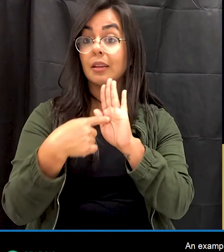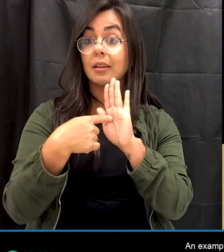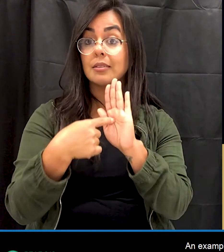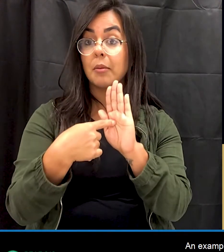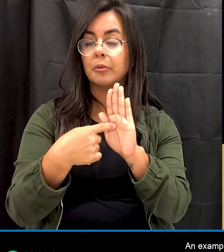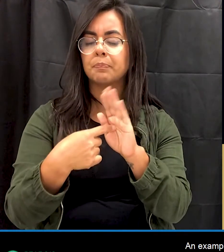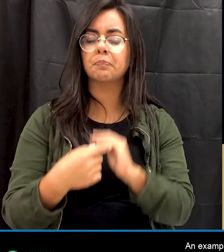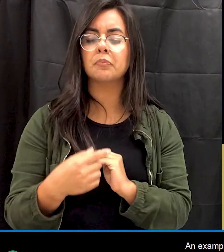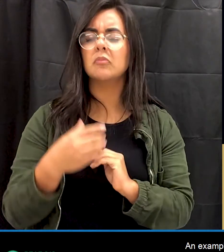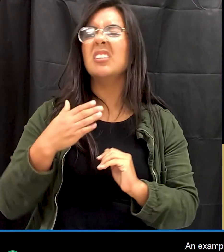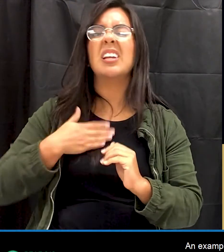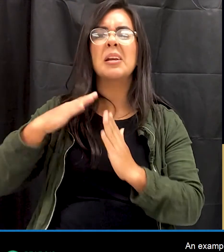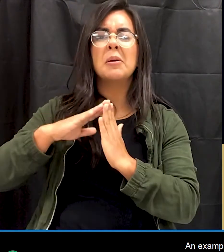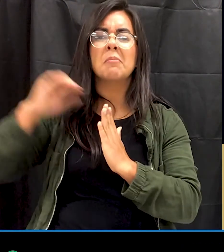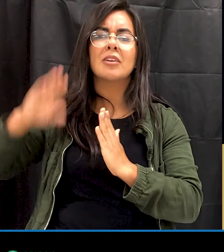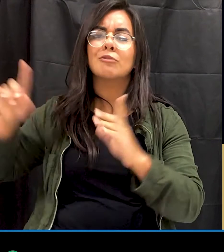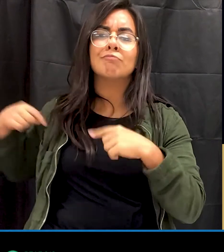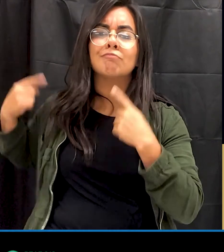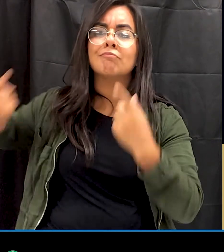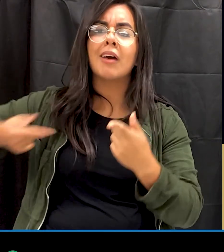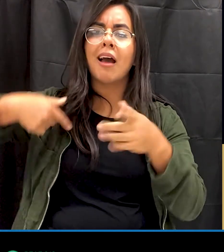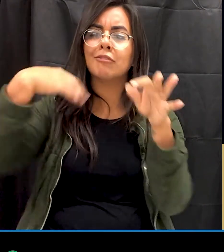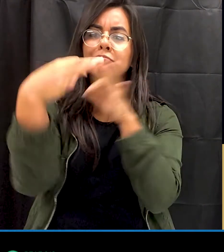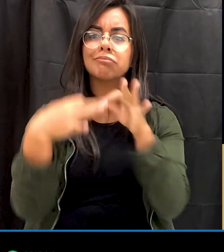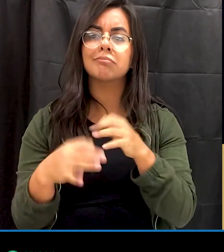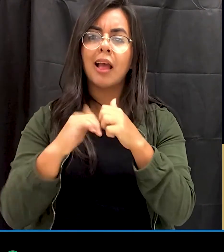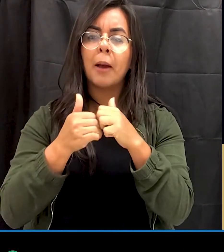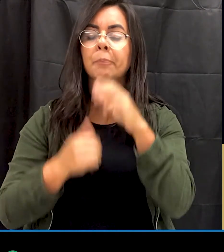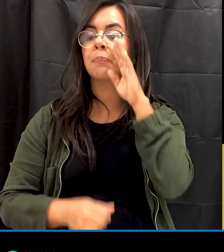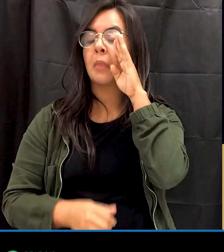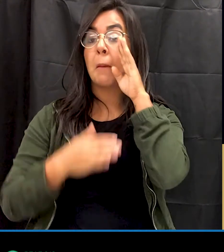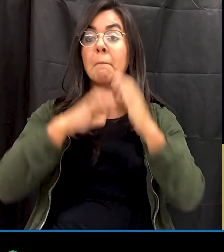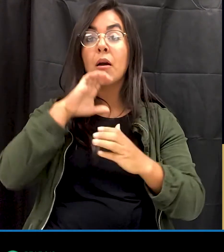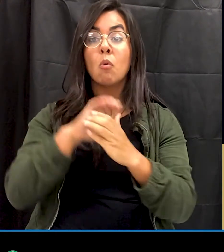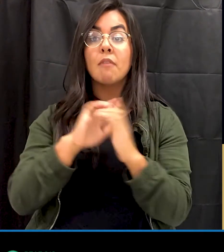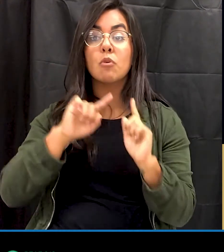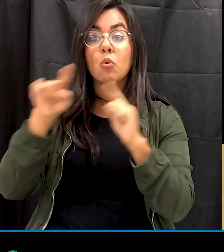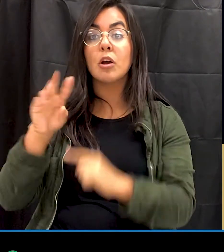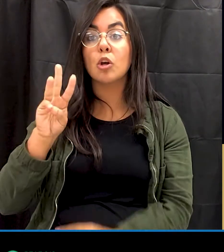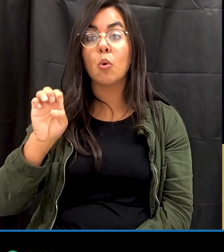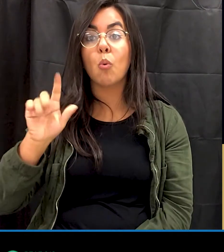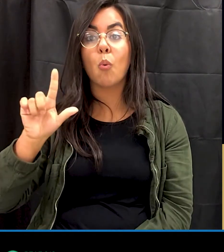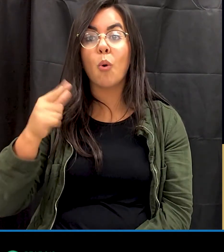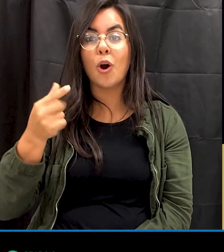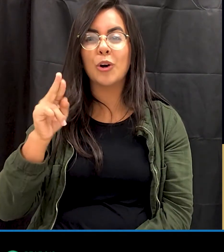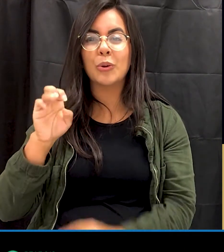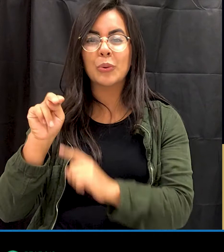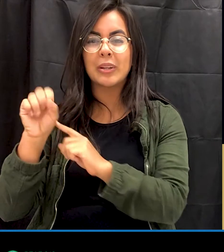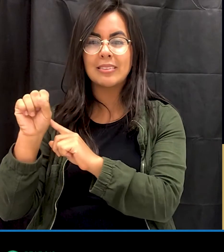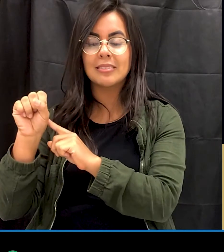I've given to my students in the past is is a historical example for my own life. A while back, my wife's